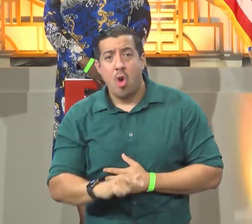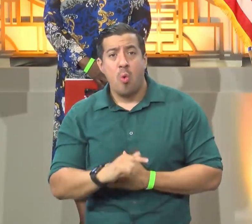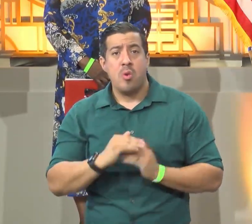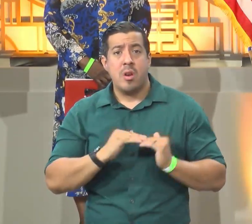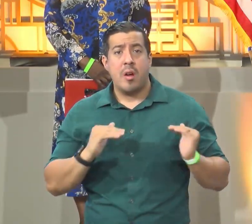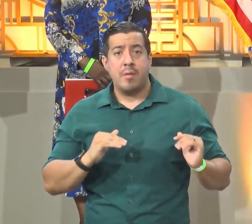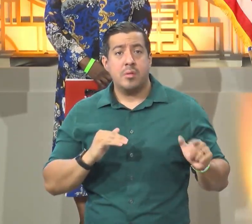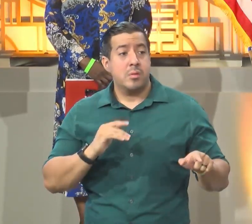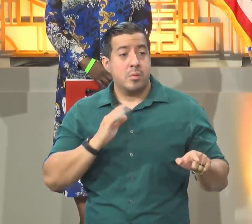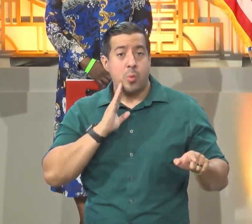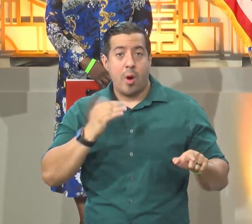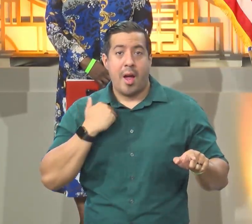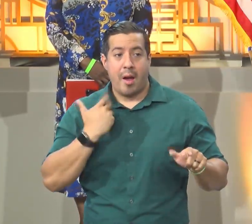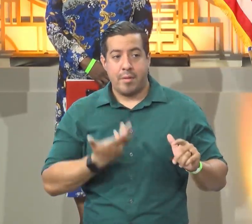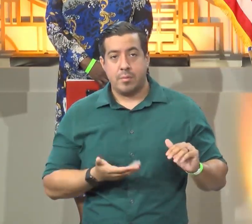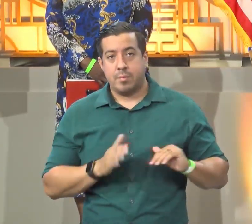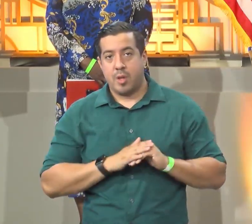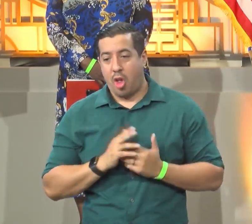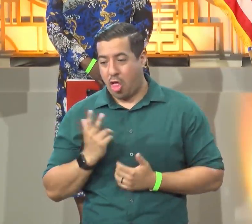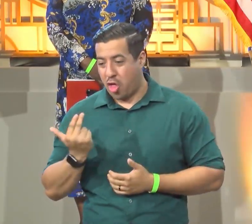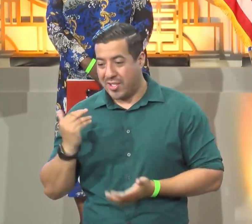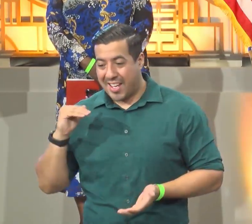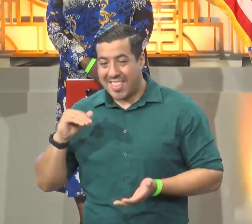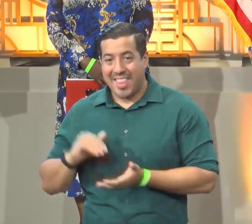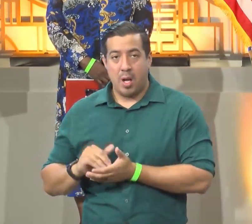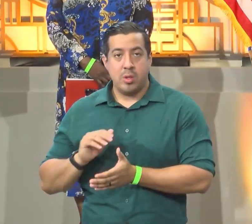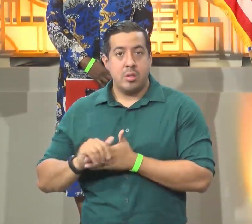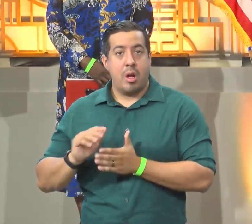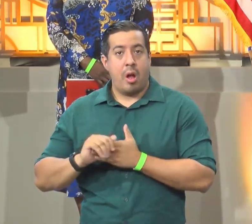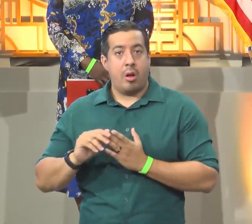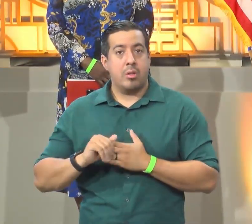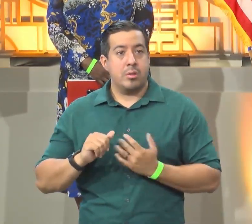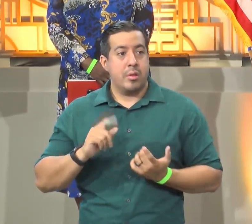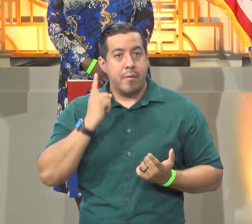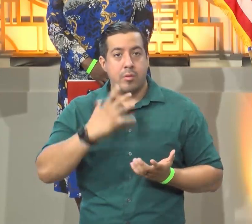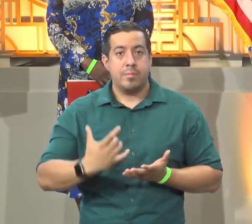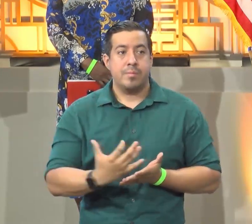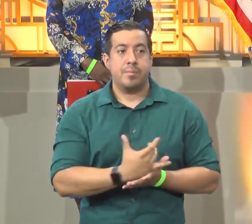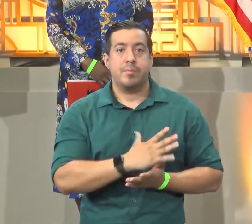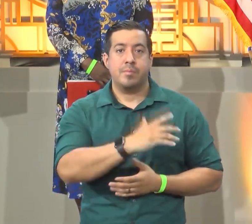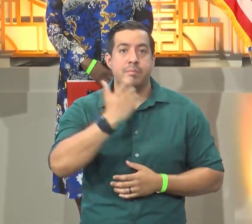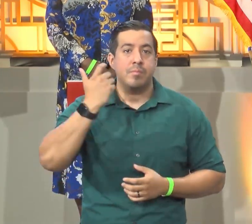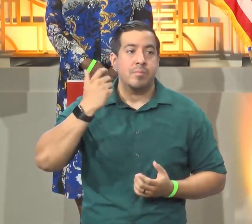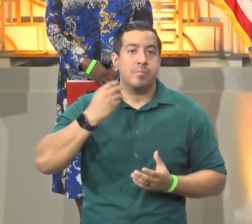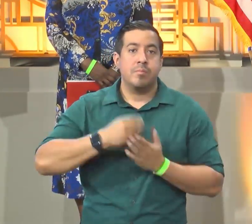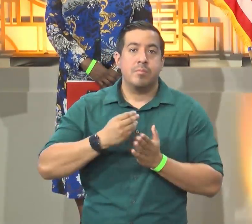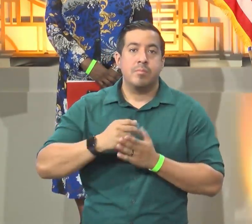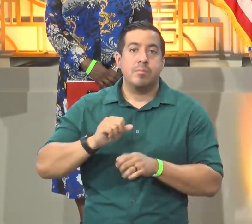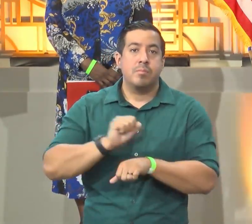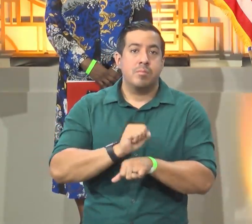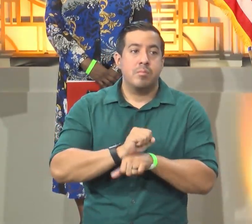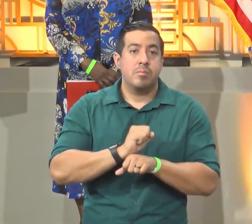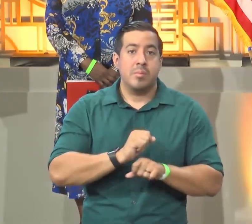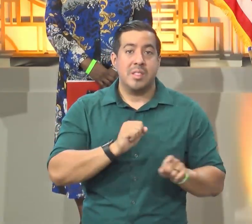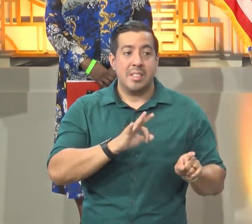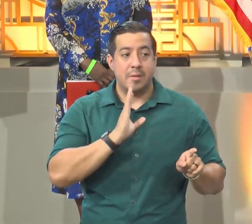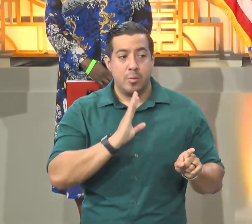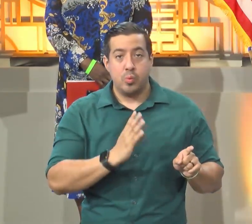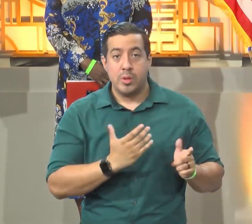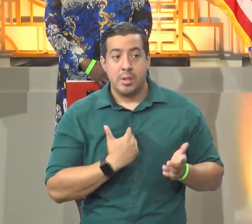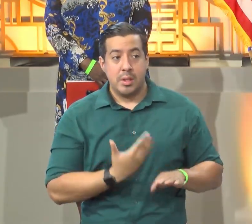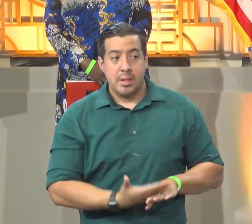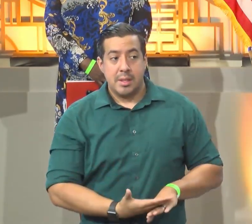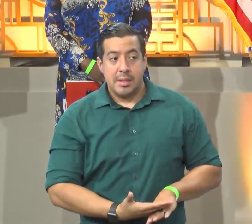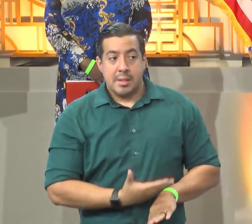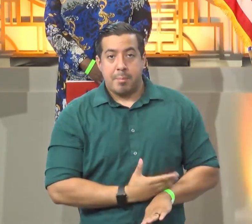average increase of $13,000 in annual income if their literacy skills were boosted by just